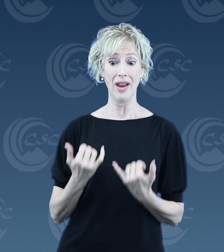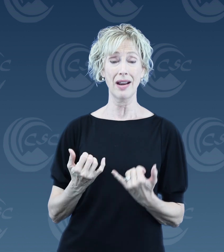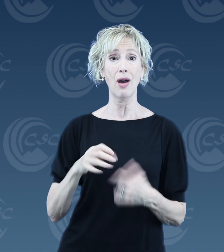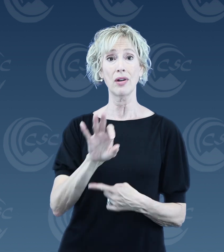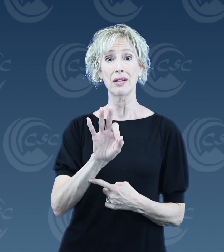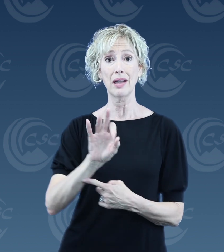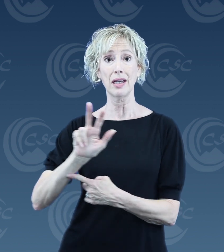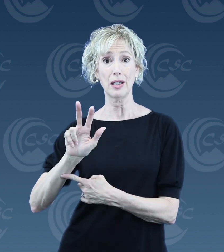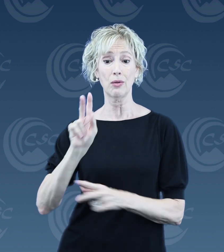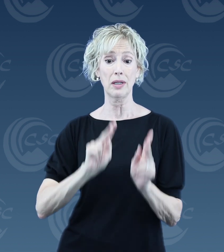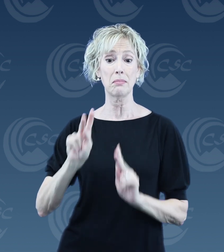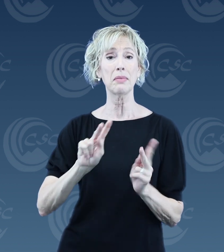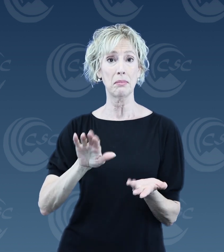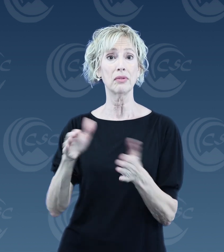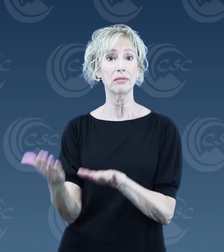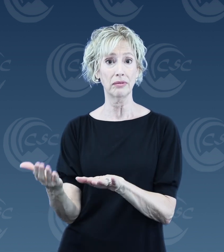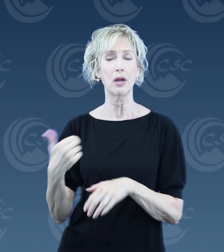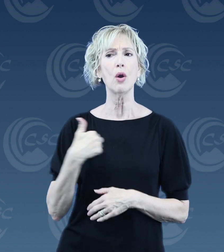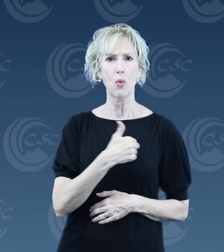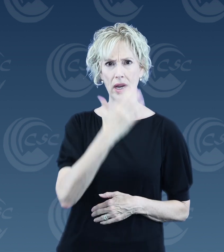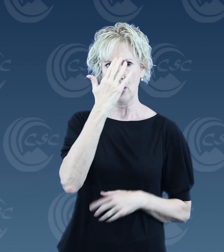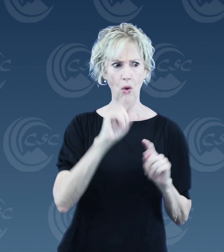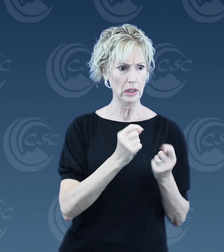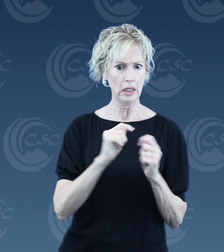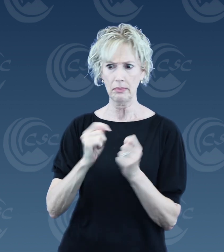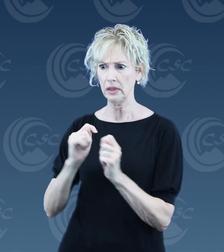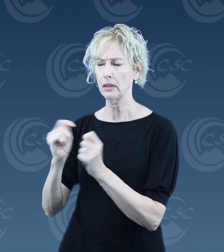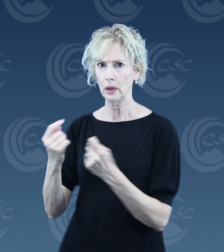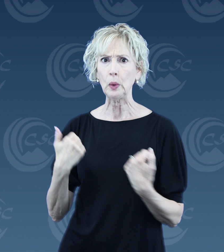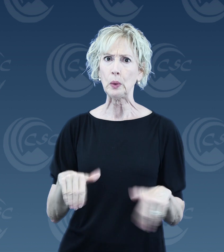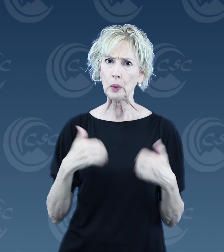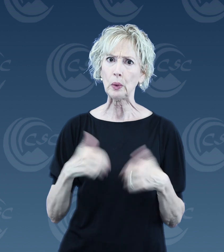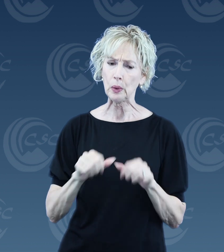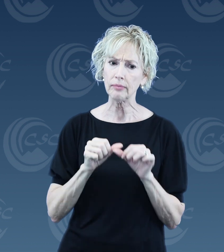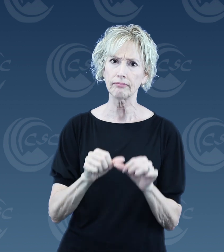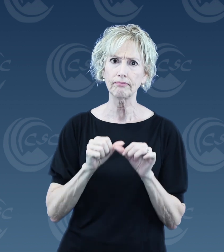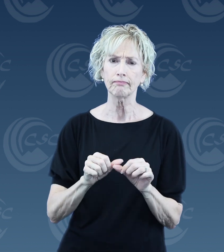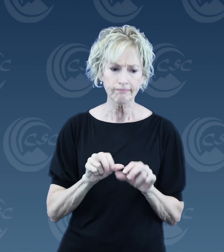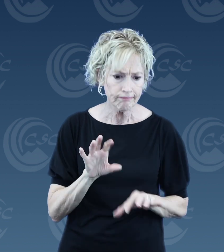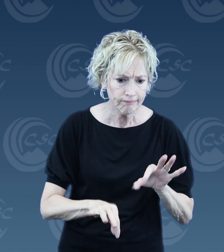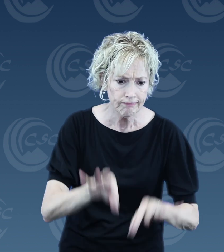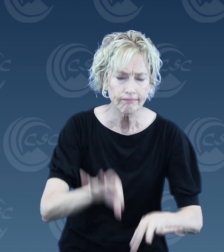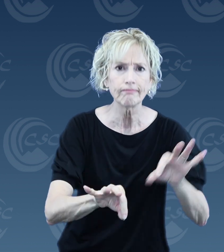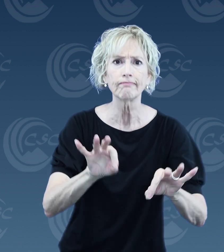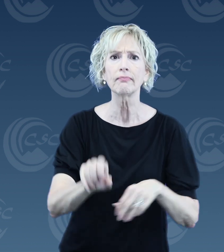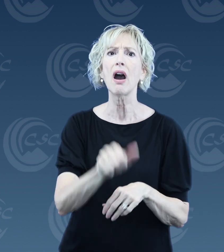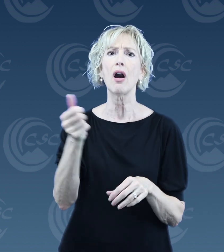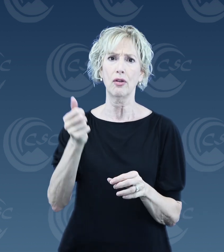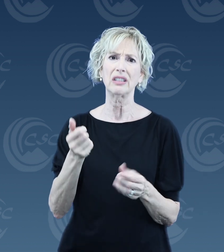93 individuals have perished, and we know that the teams are in an ongoing fashion discovering other